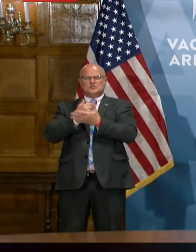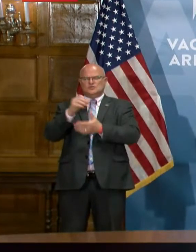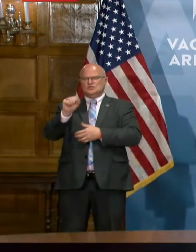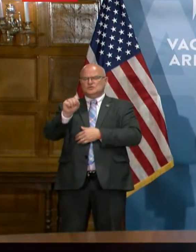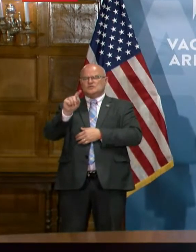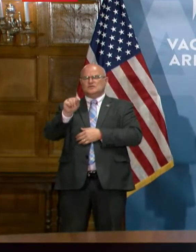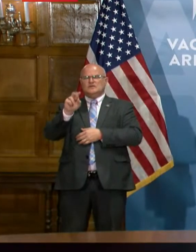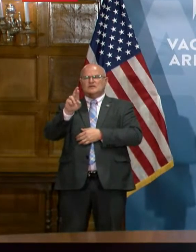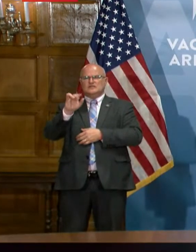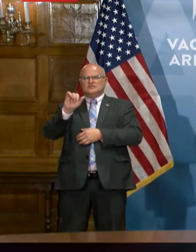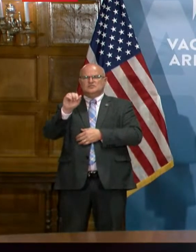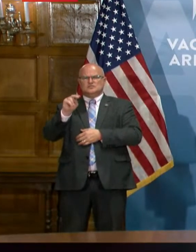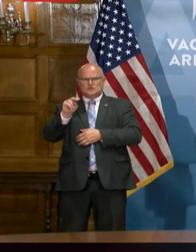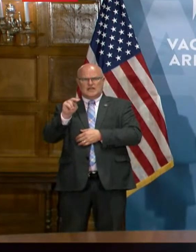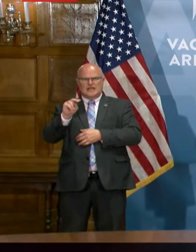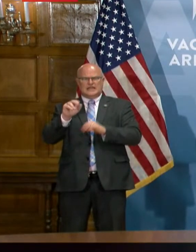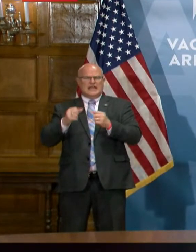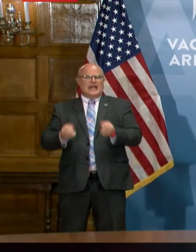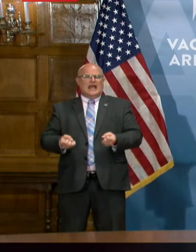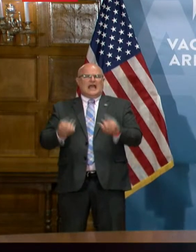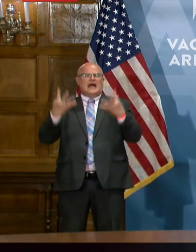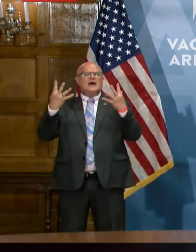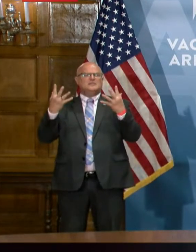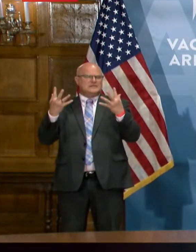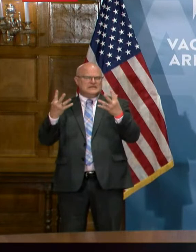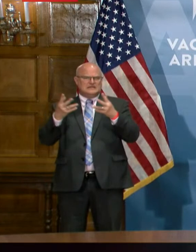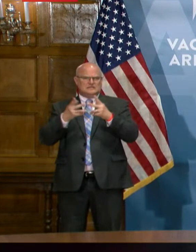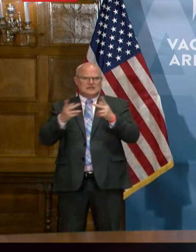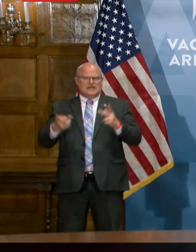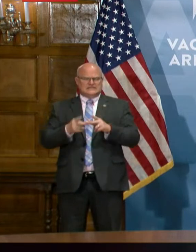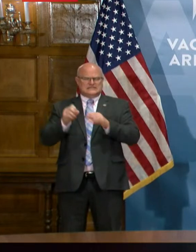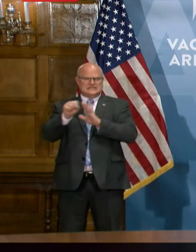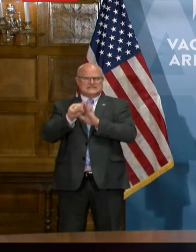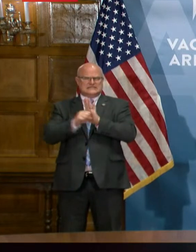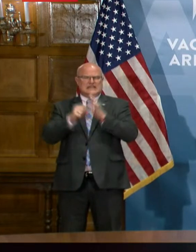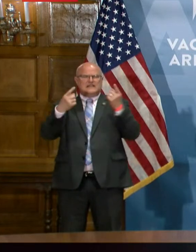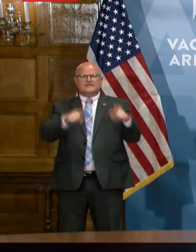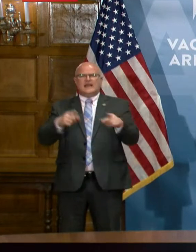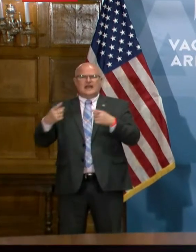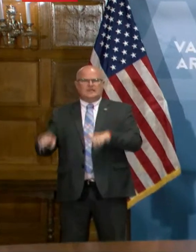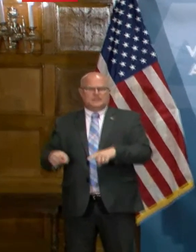How many cases, what kinds, and have we found an origin for them?